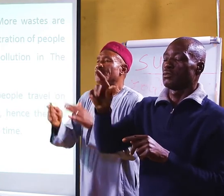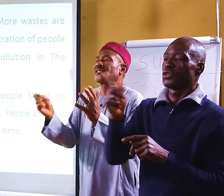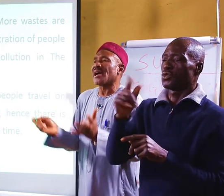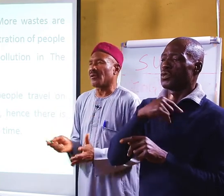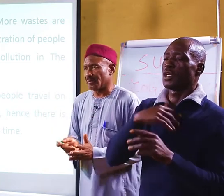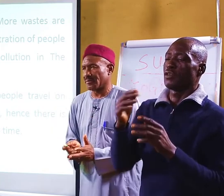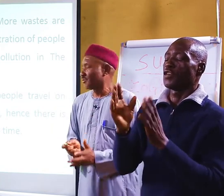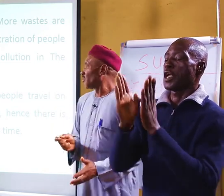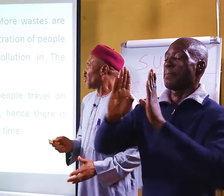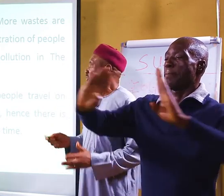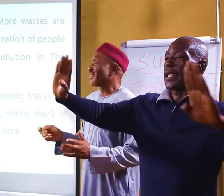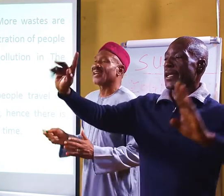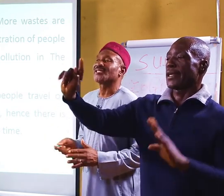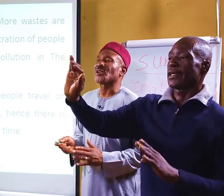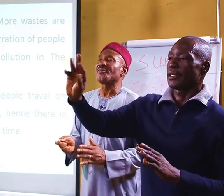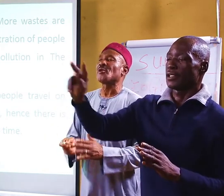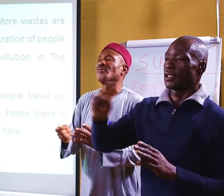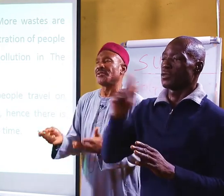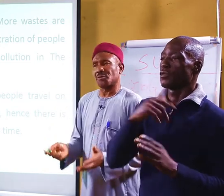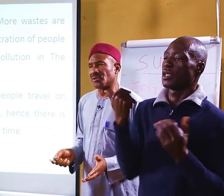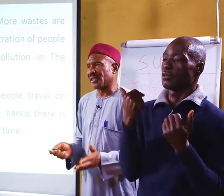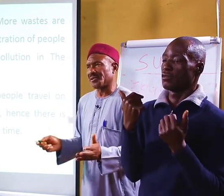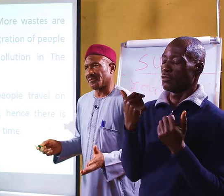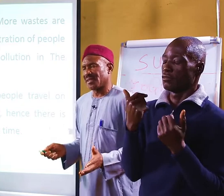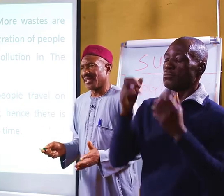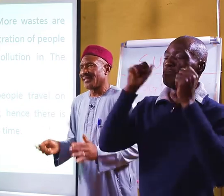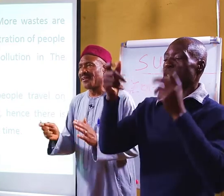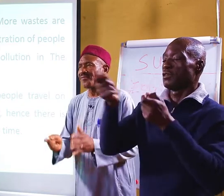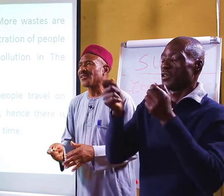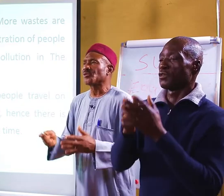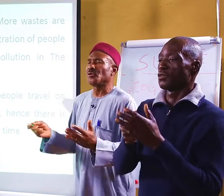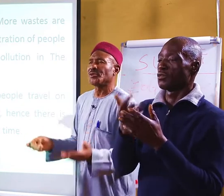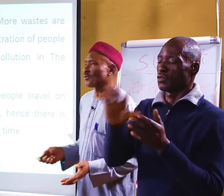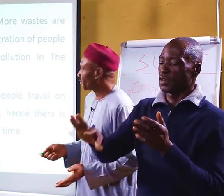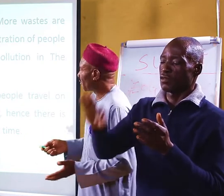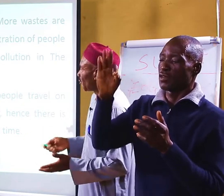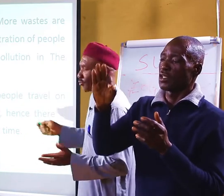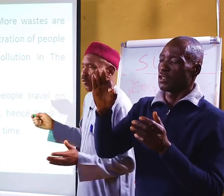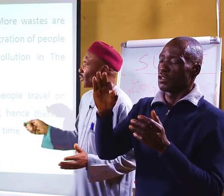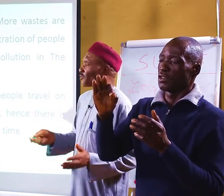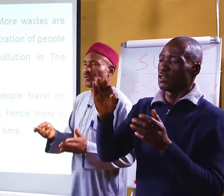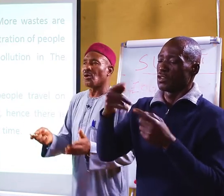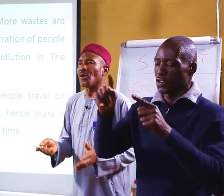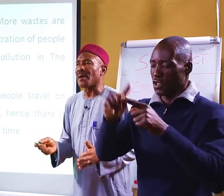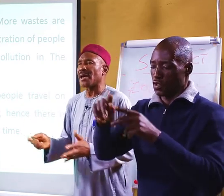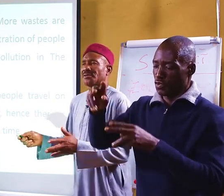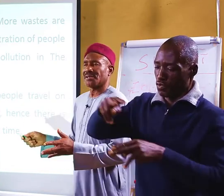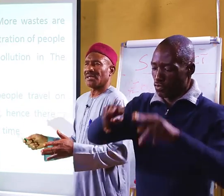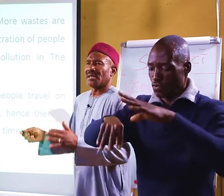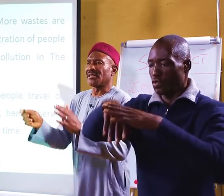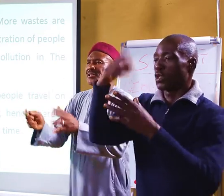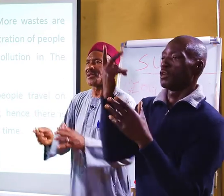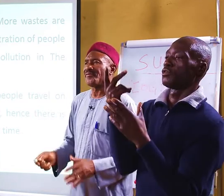where a big town, where there is traffic congestion, they find solutions to what to go